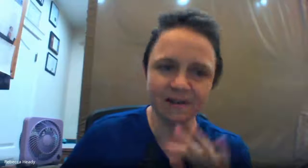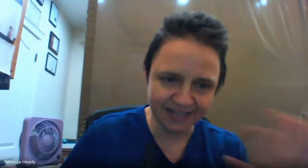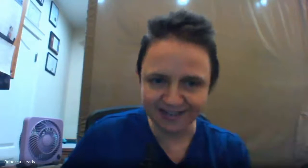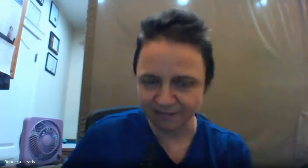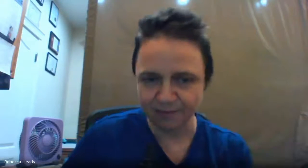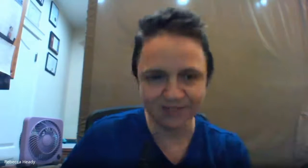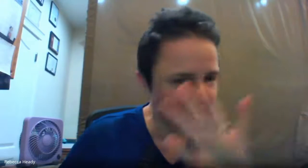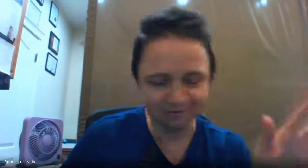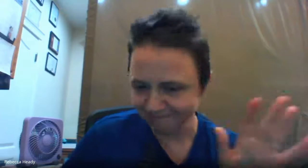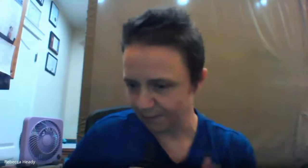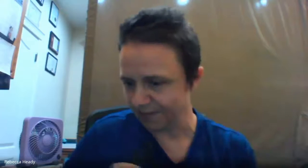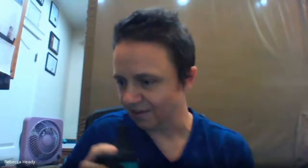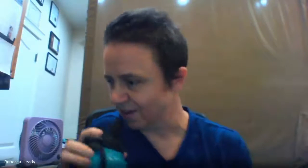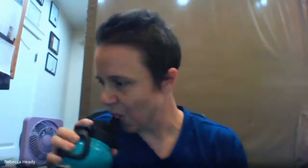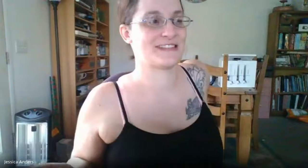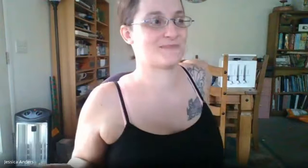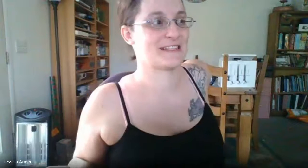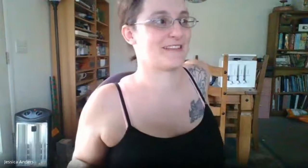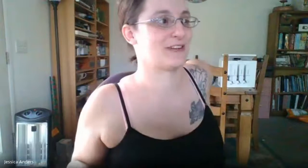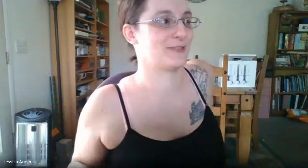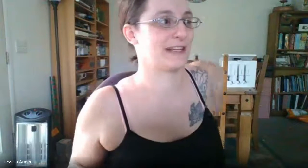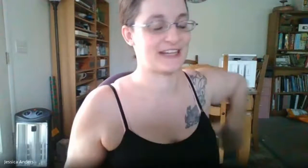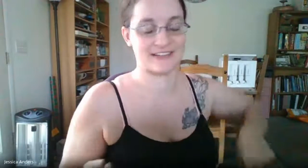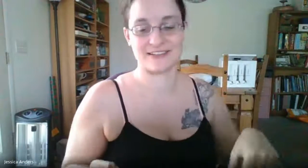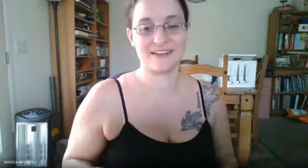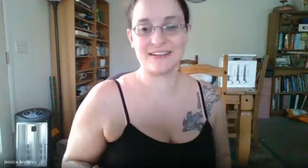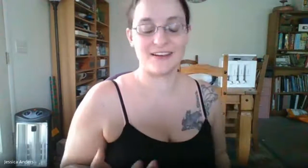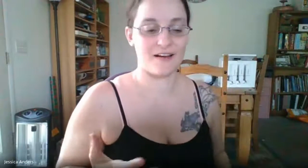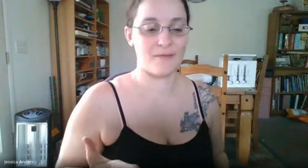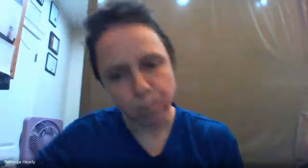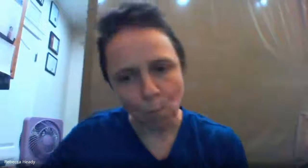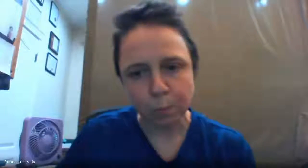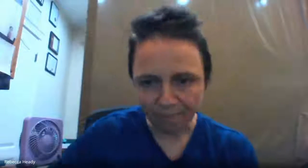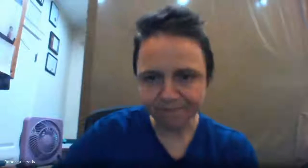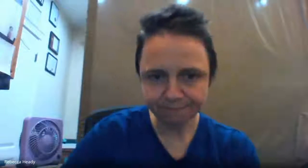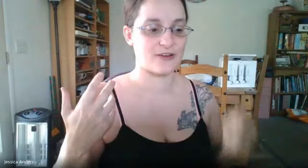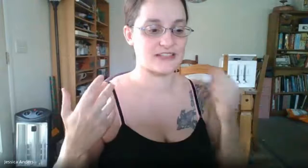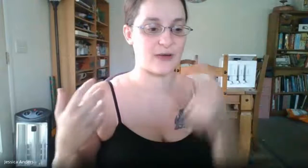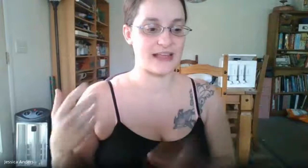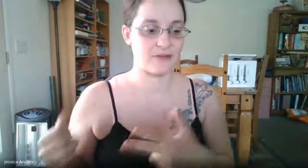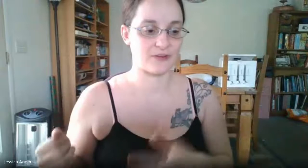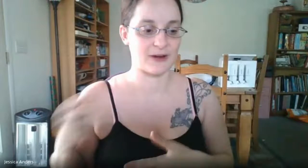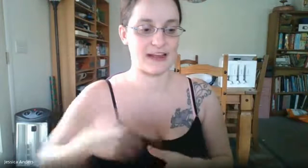people. So yep, it's all good. My 7-year-old left-handed. So okay, so I count on one hand and I spell on the